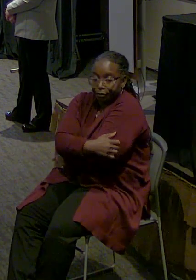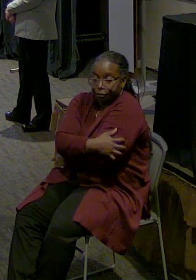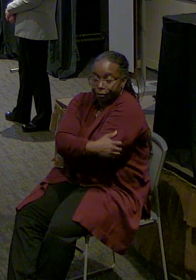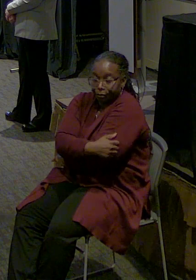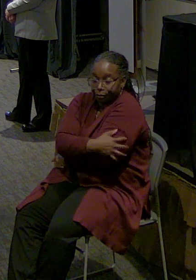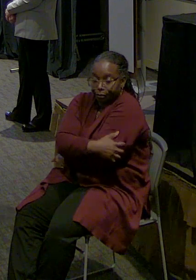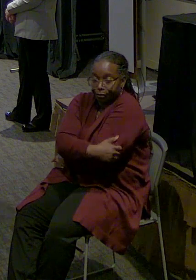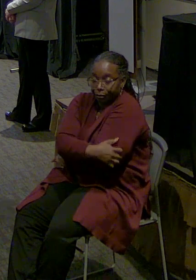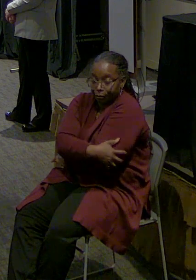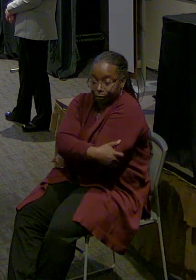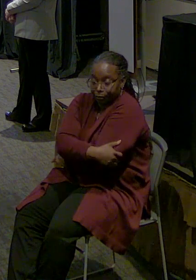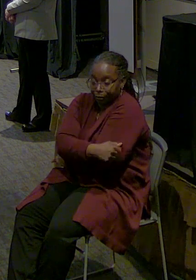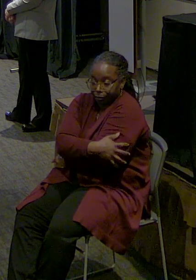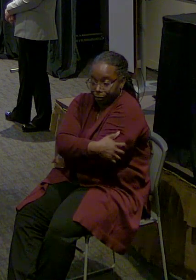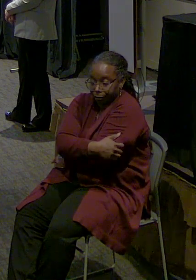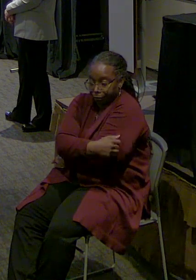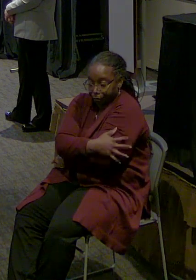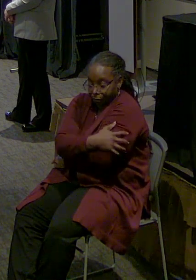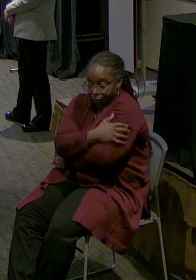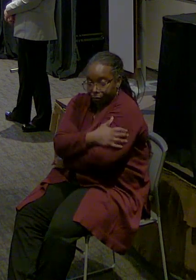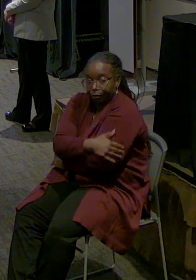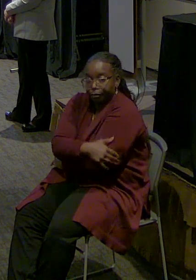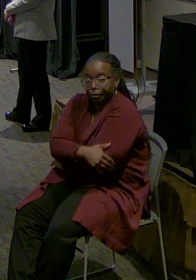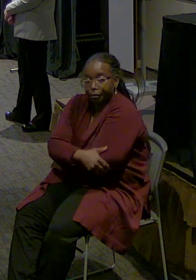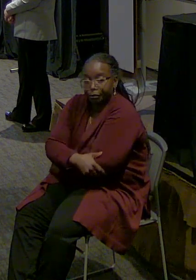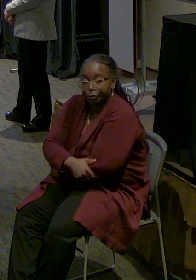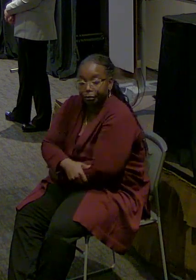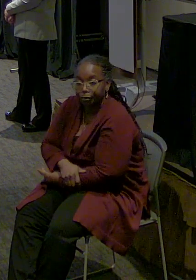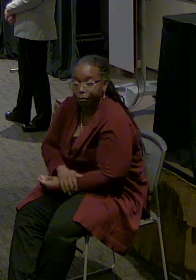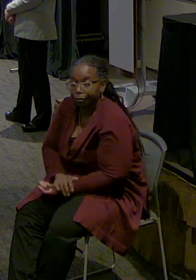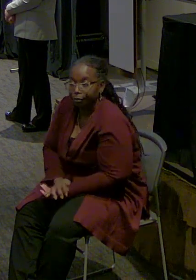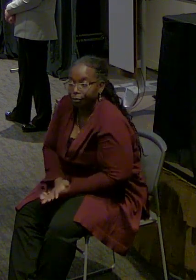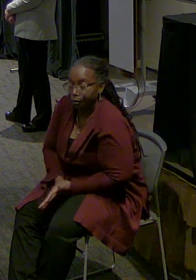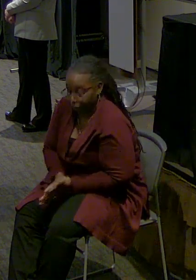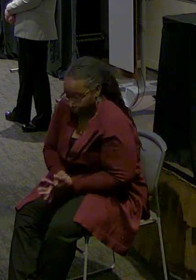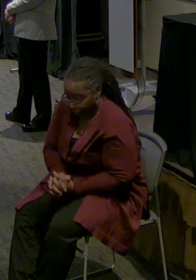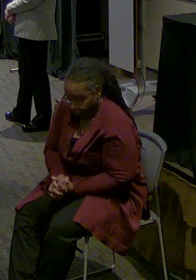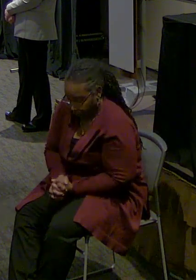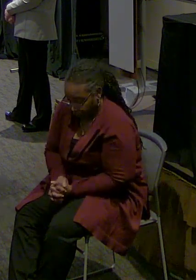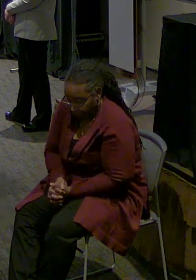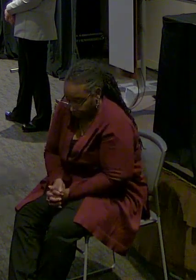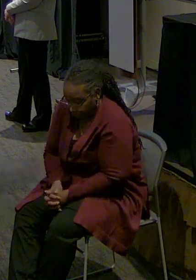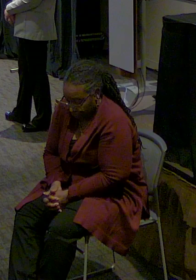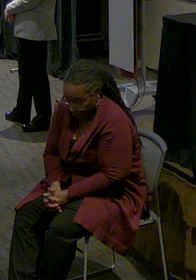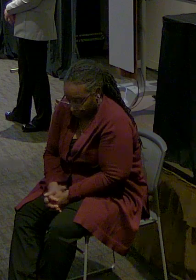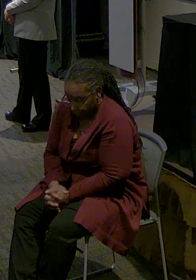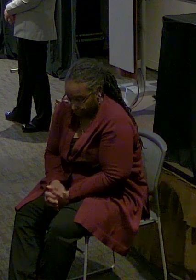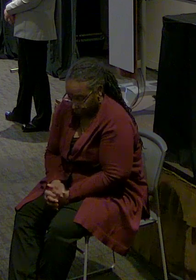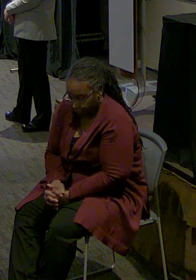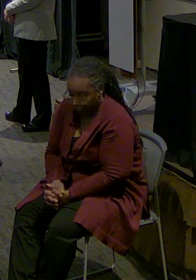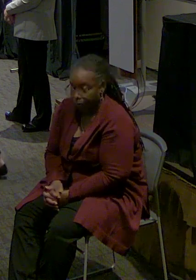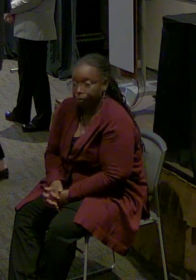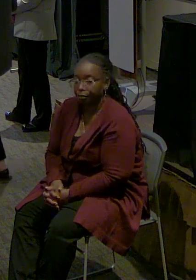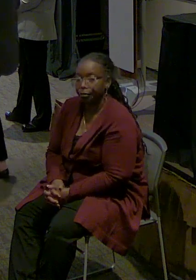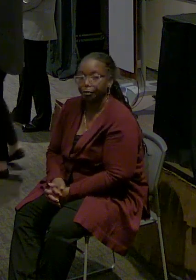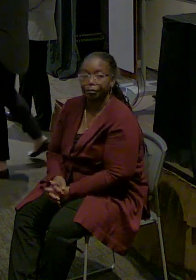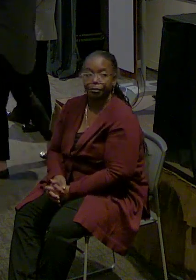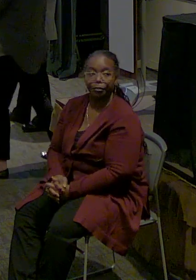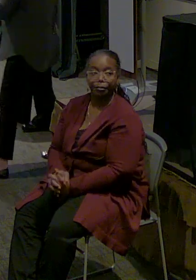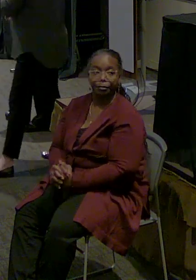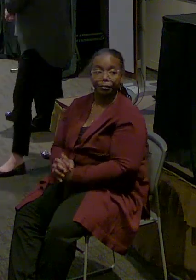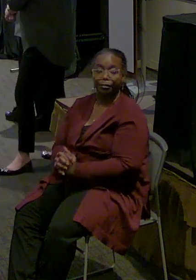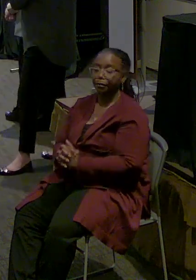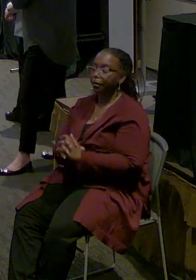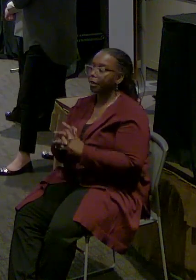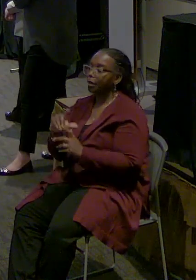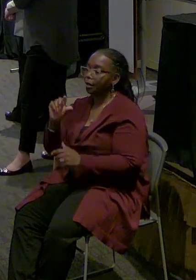there are opportunity gaps. And that's what they are, folks. They're, you know, we, what's the other